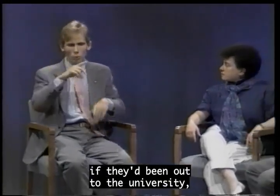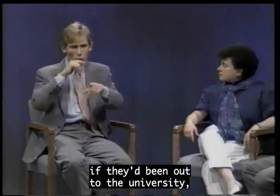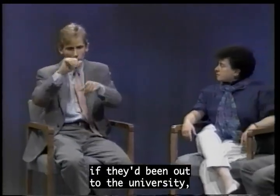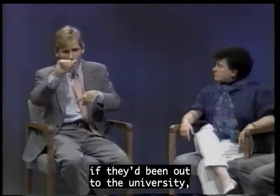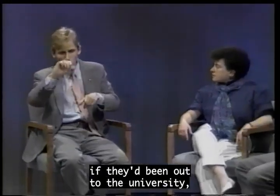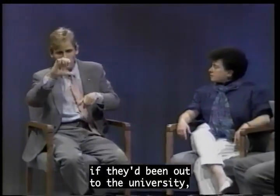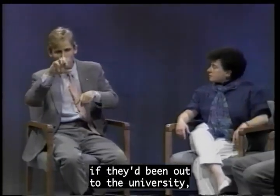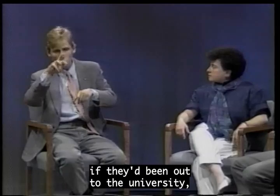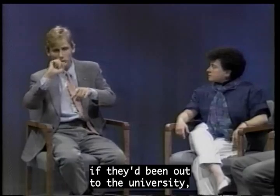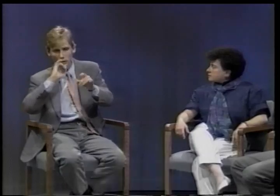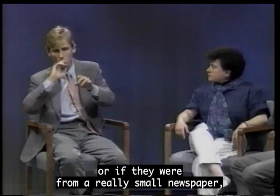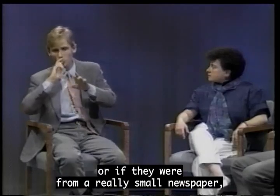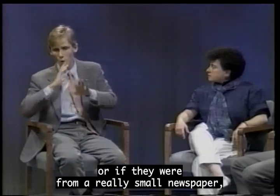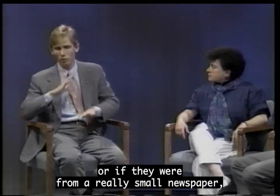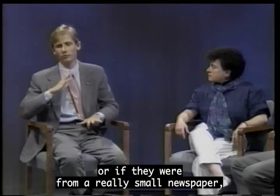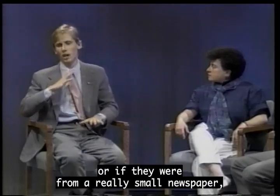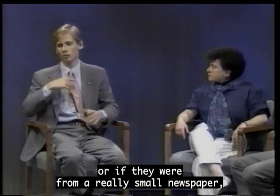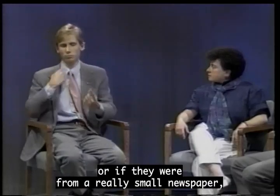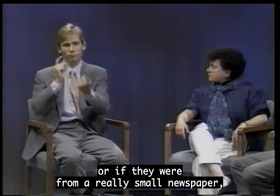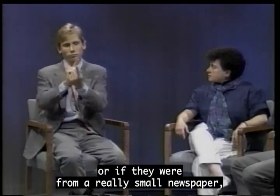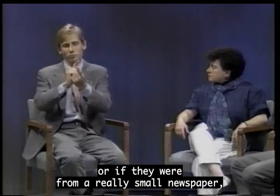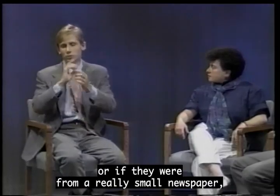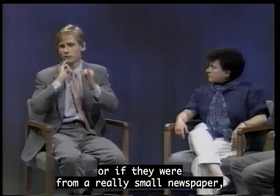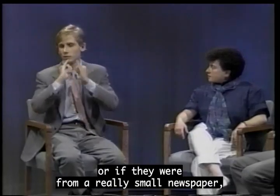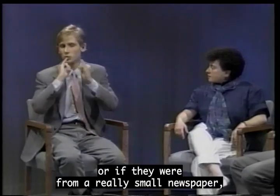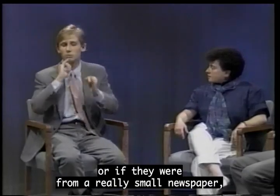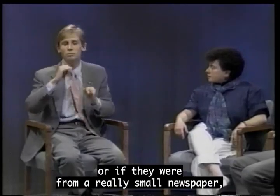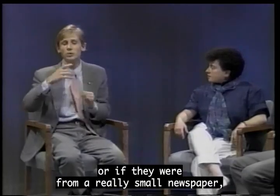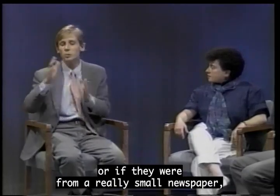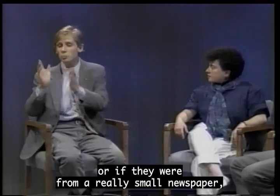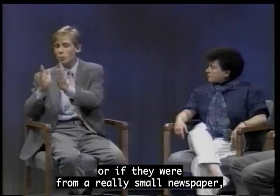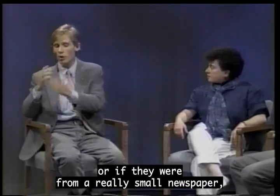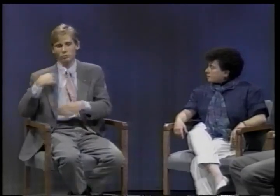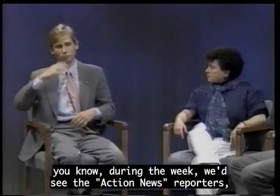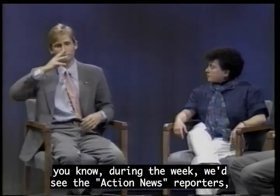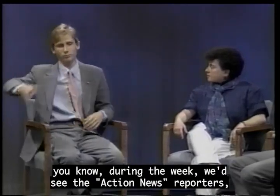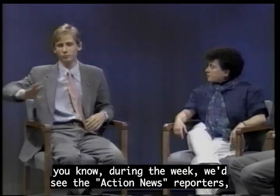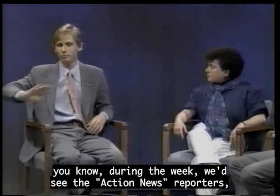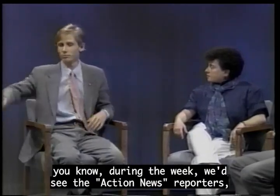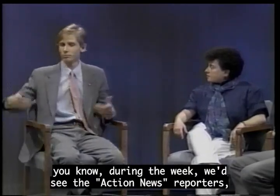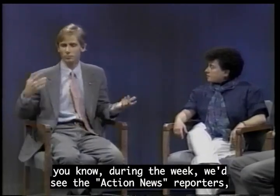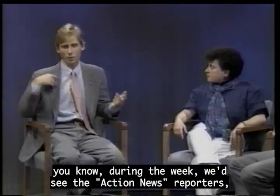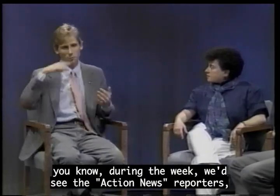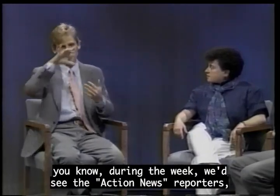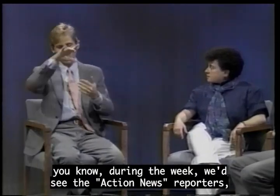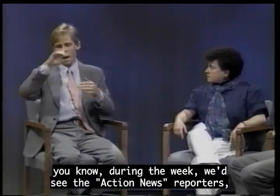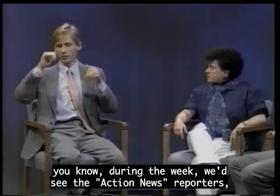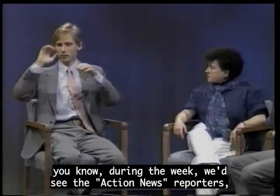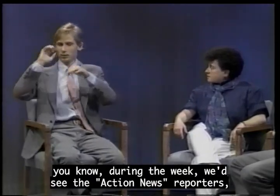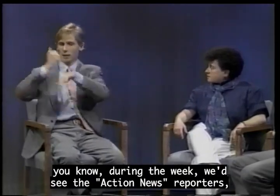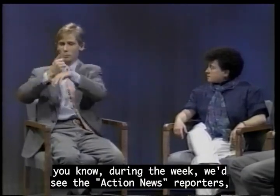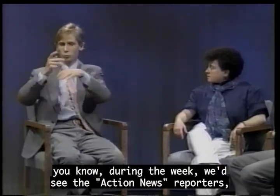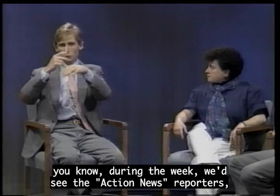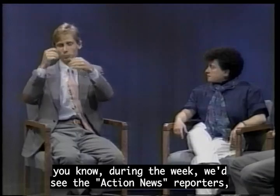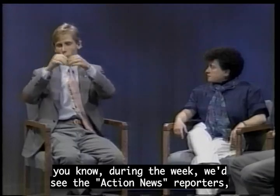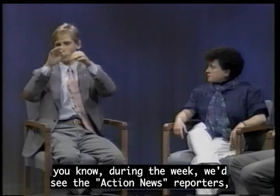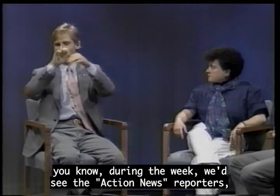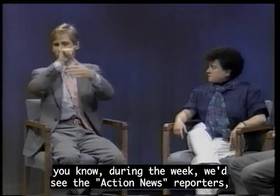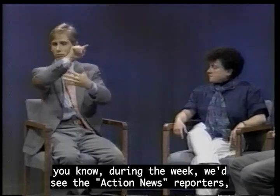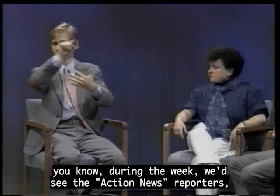newspaper. During the week, we'd see the Action News reporters, and they'd give us an interview. And, there was a